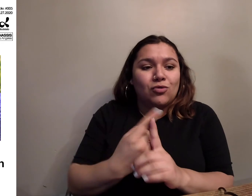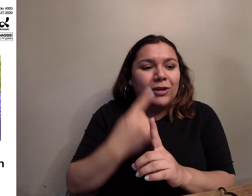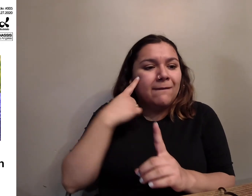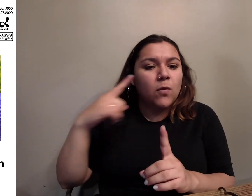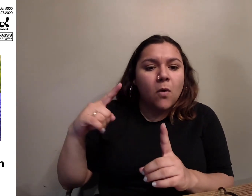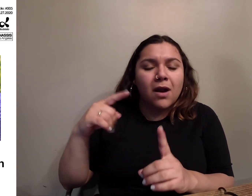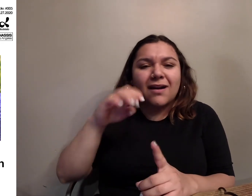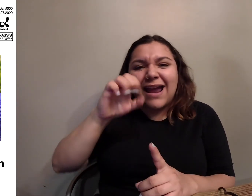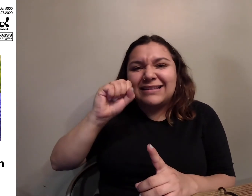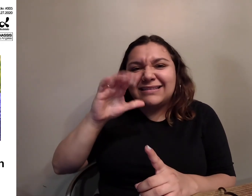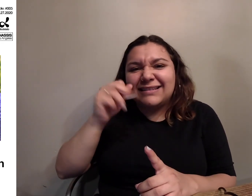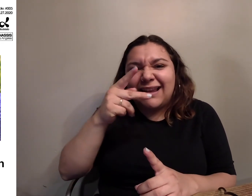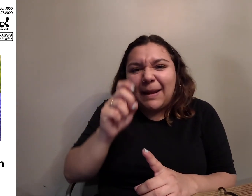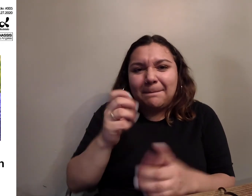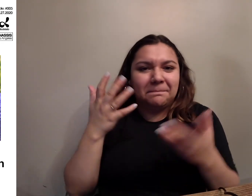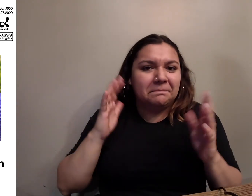escape.